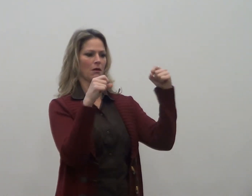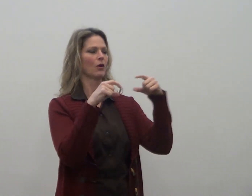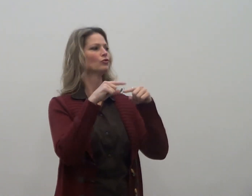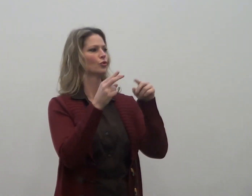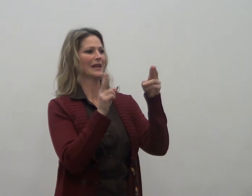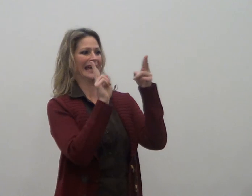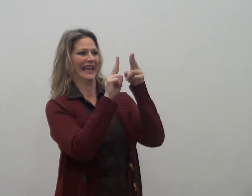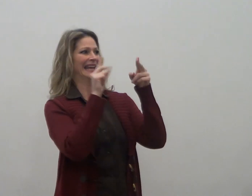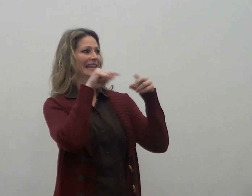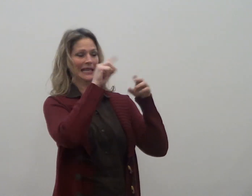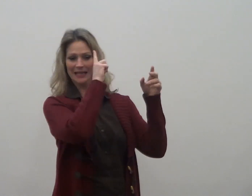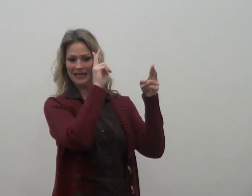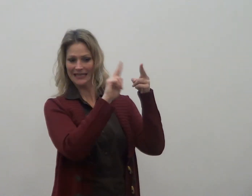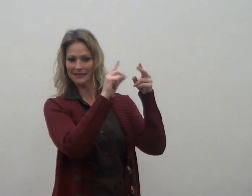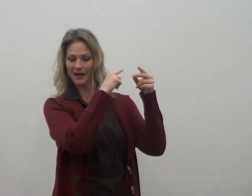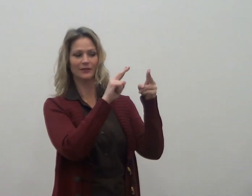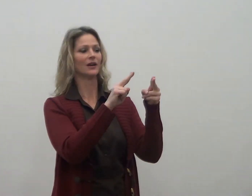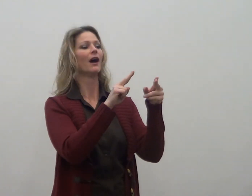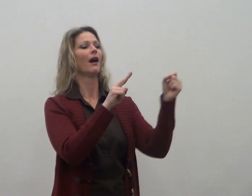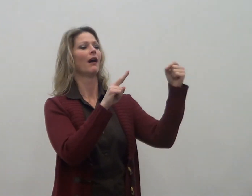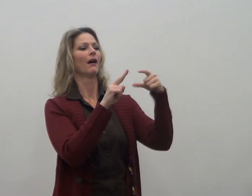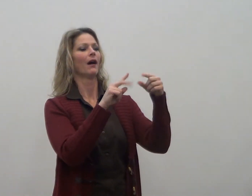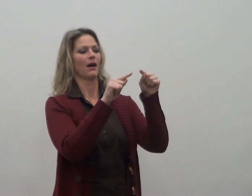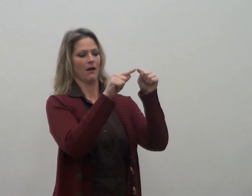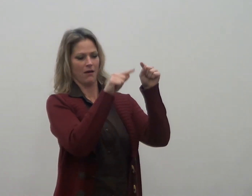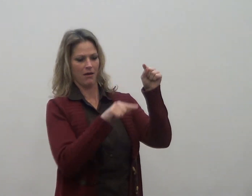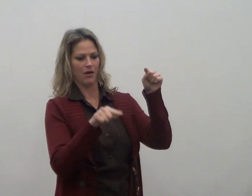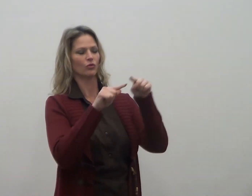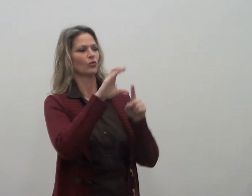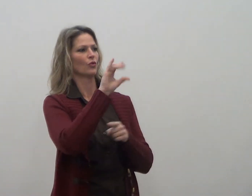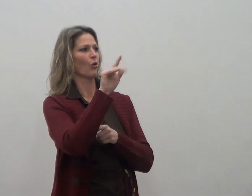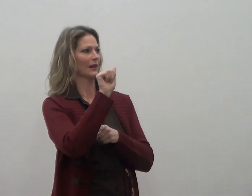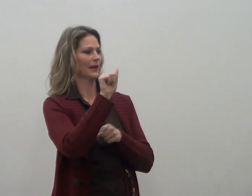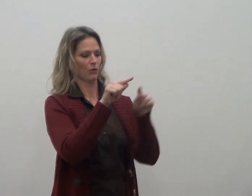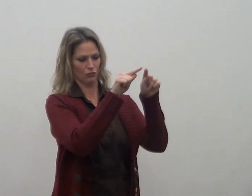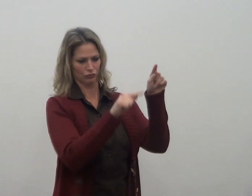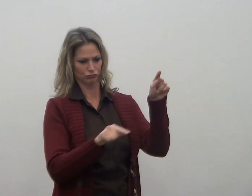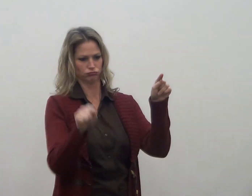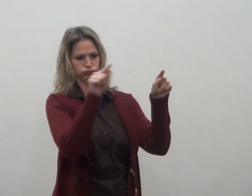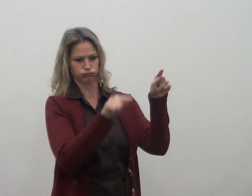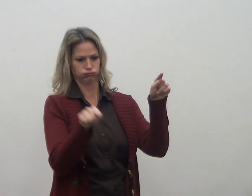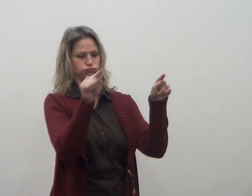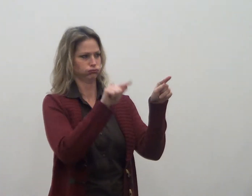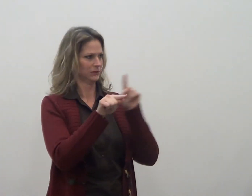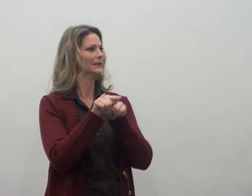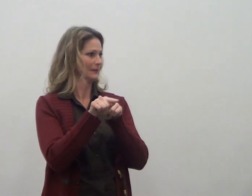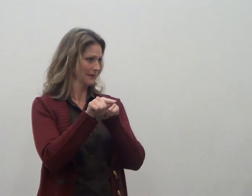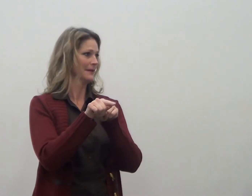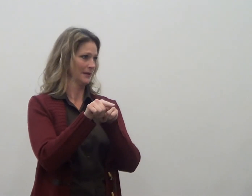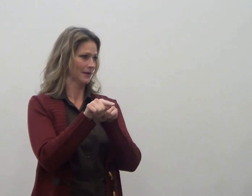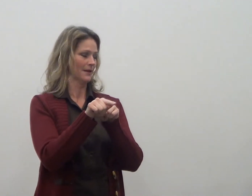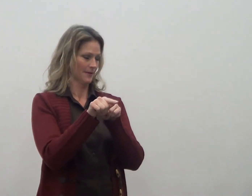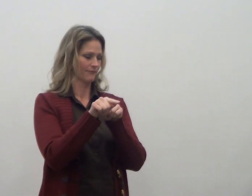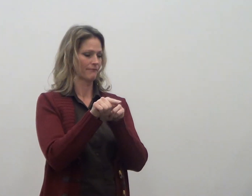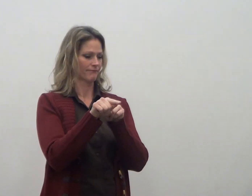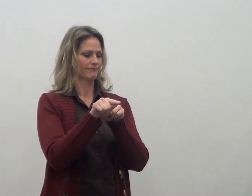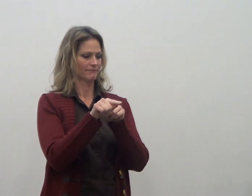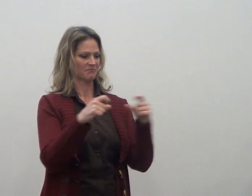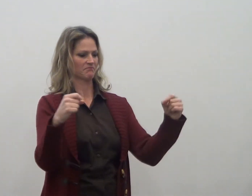the transmitter, which is placed behind the ear, receives the sound. Then you go into the internal part of the device, which is the